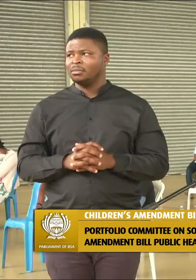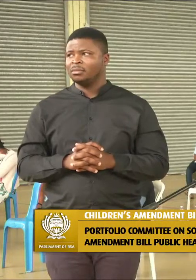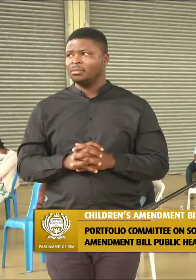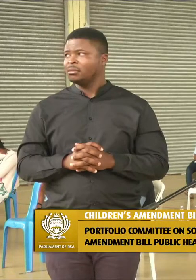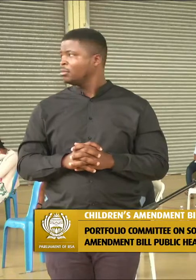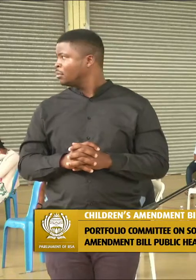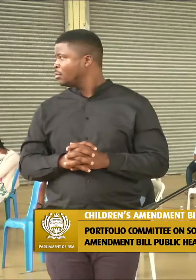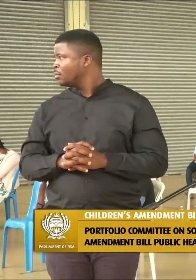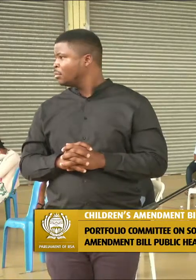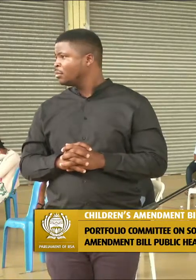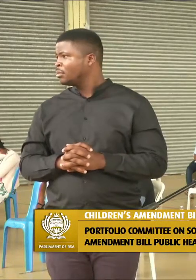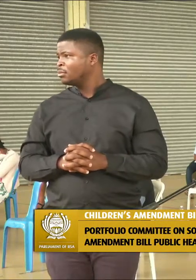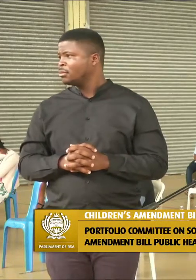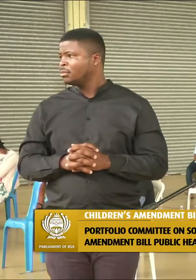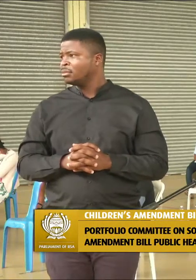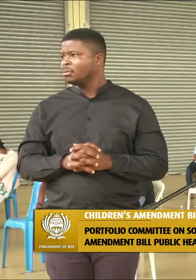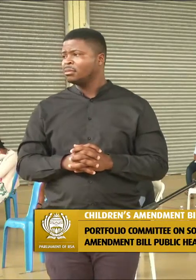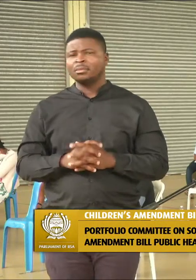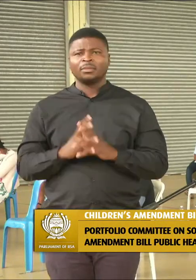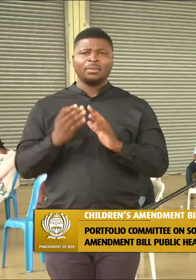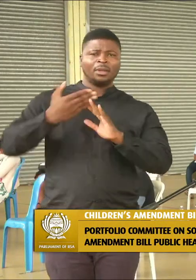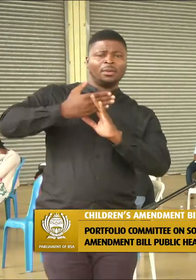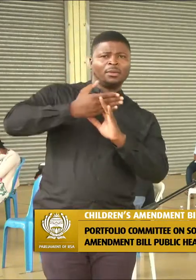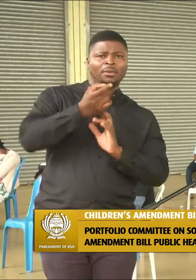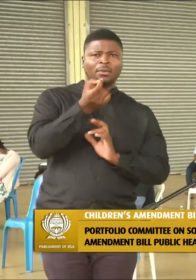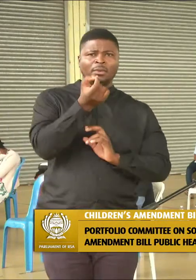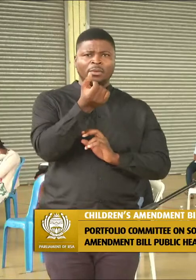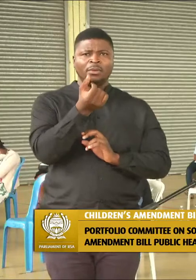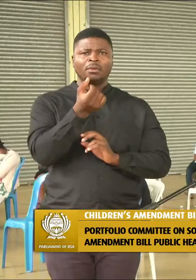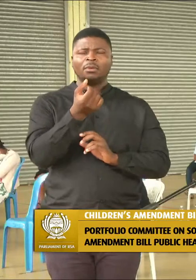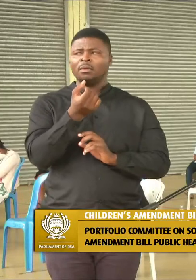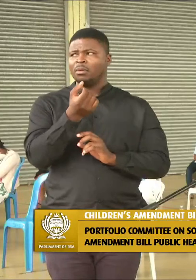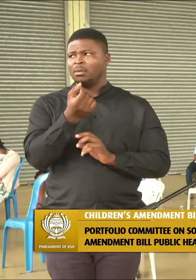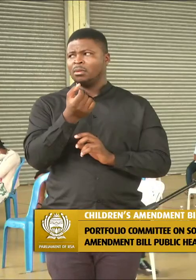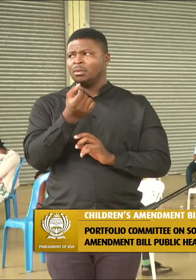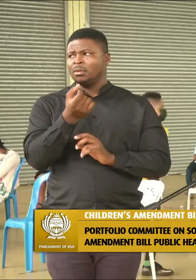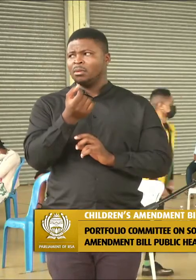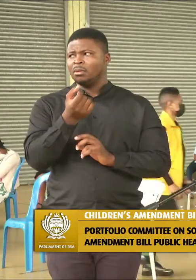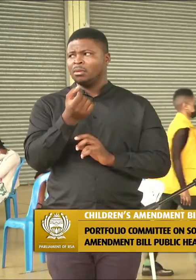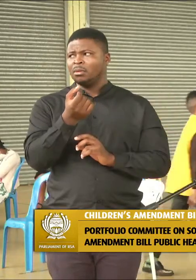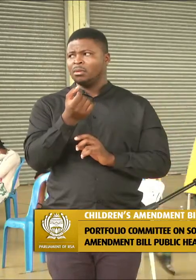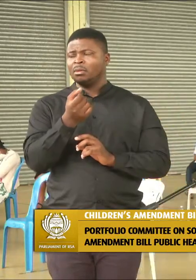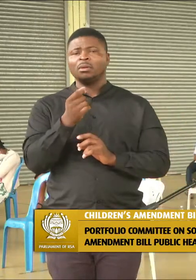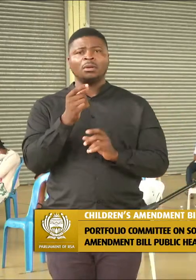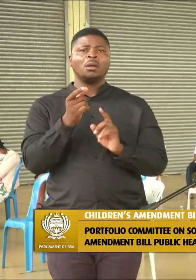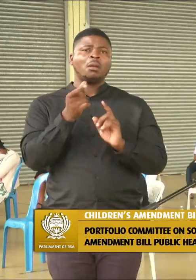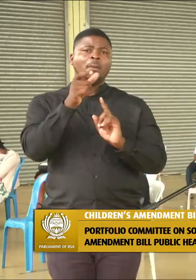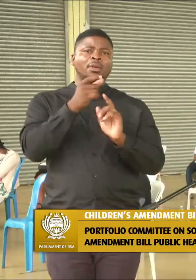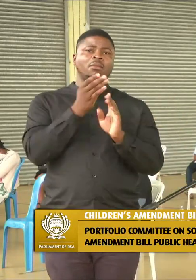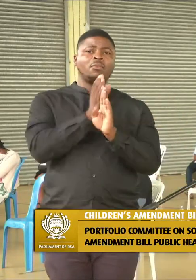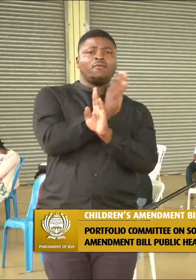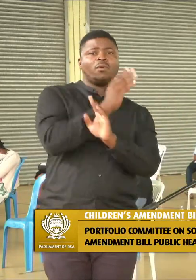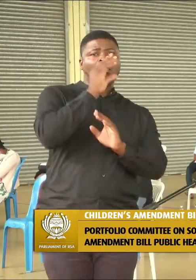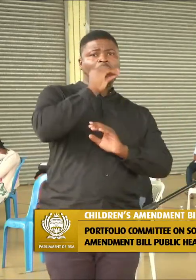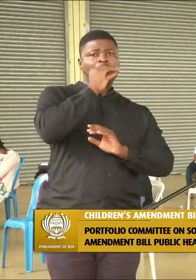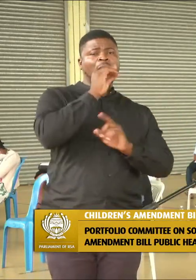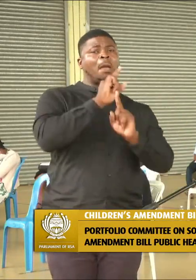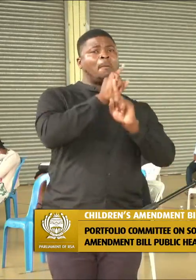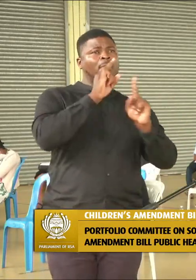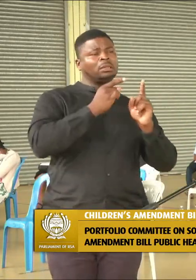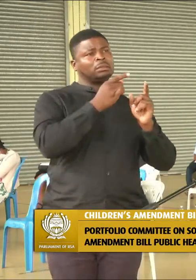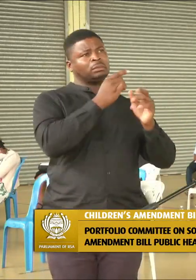ngiyengabona Kancane nje. Baba, the previous speaker, azange sitsho